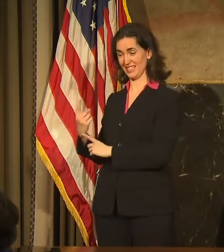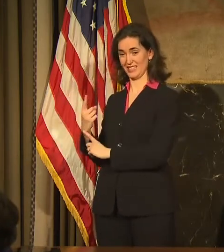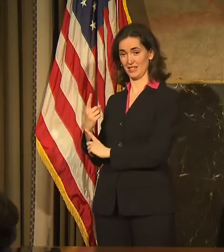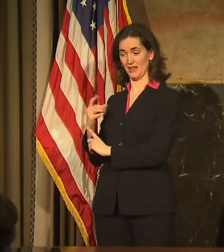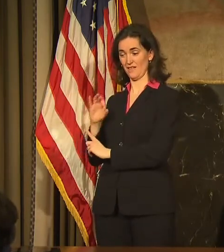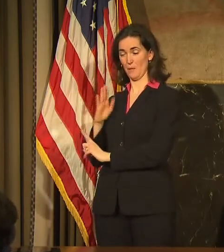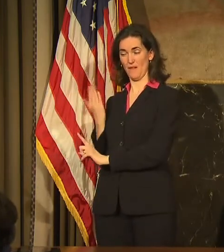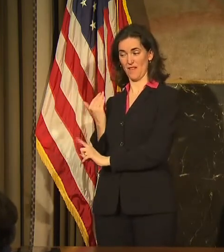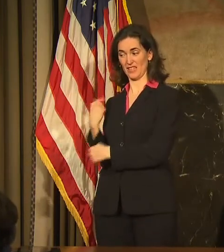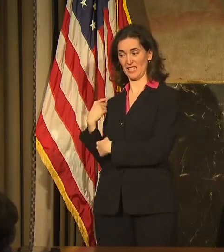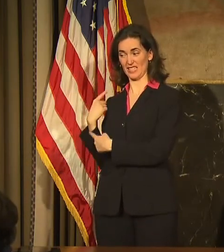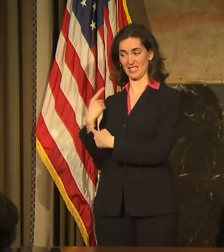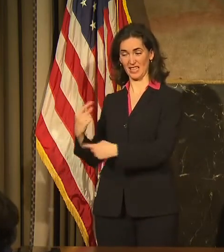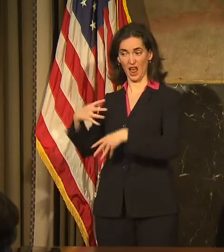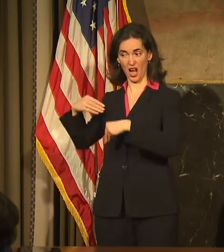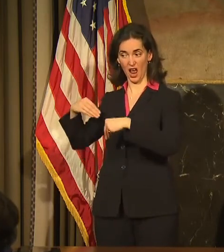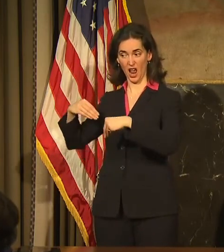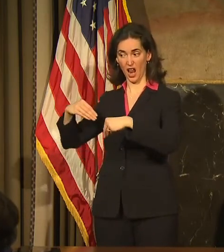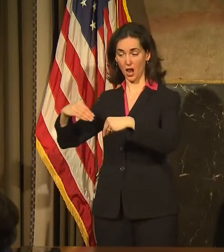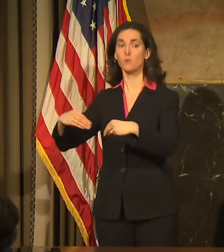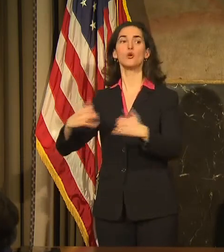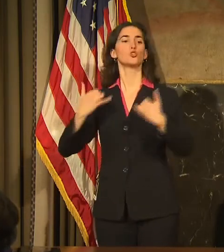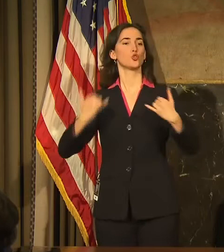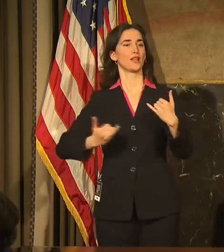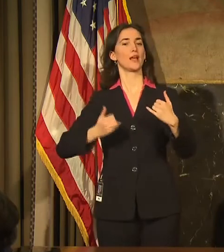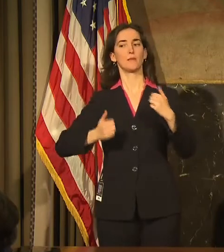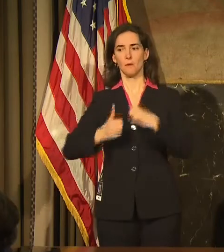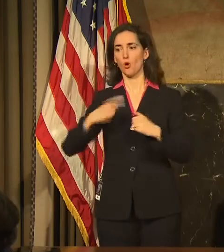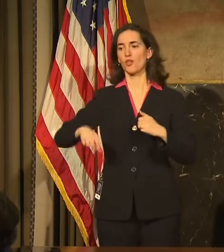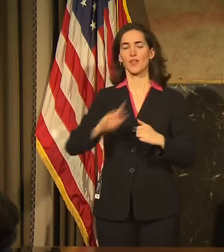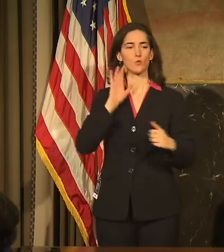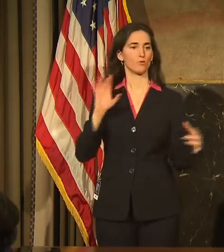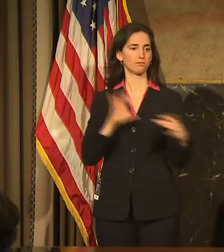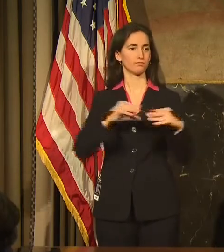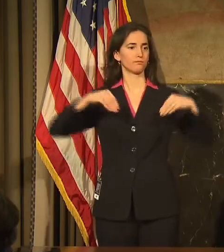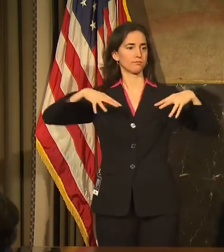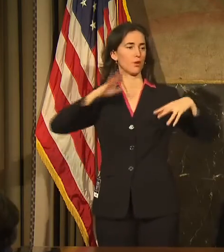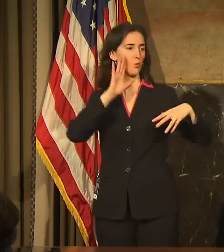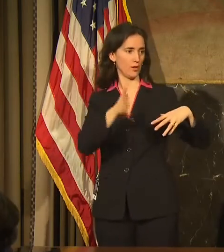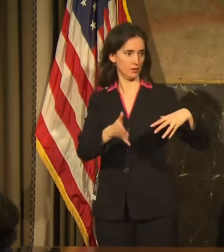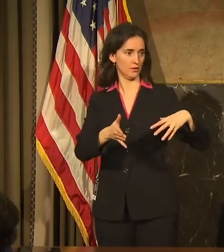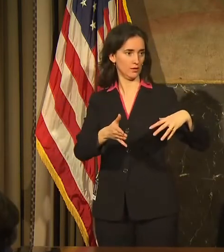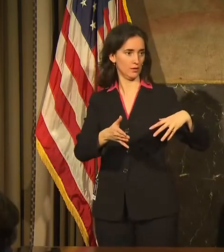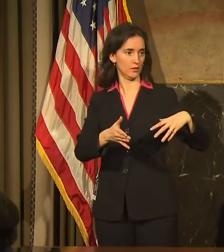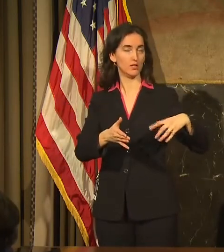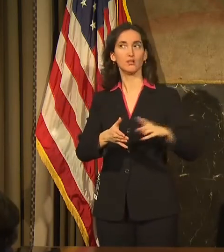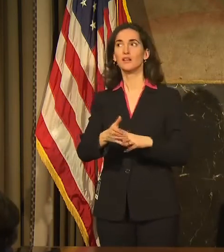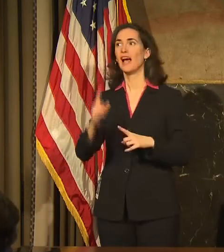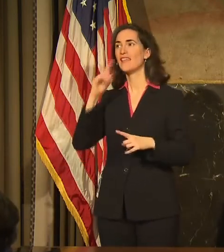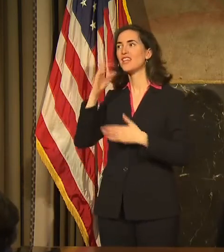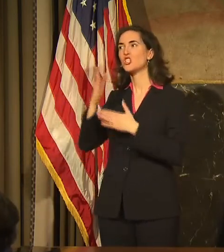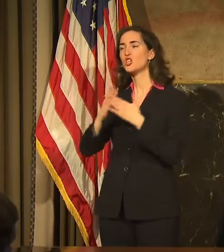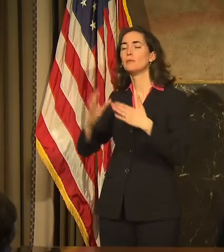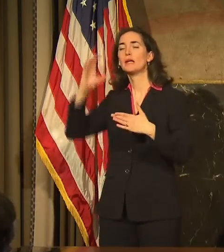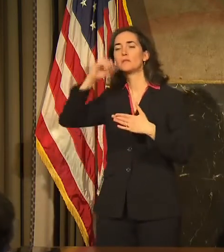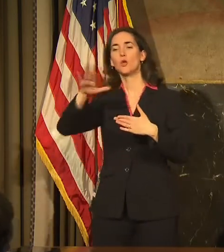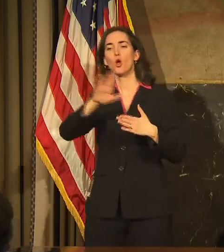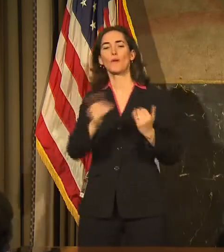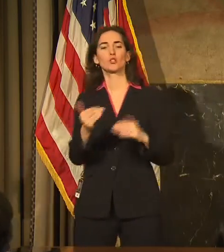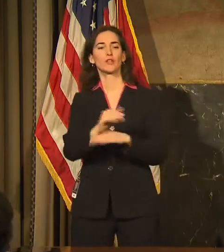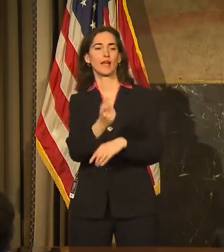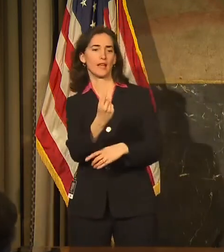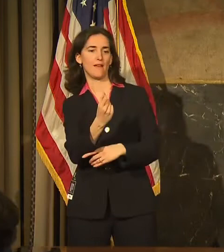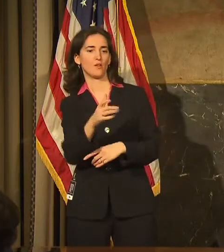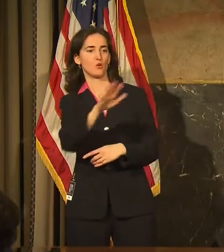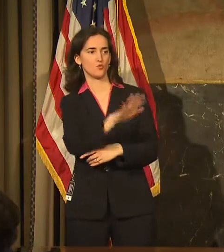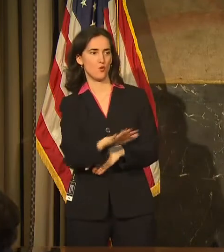those outages will be restored before the end of the day today. And I think some of those estimates were as late as 11 o'clock tonight. And again, those